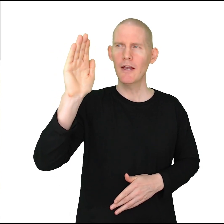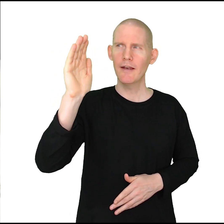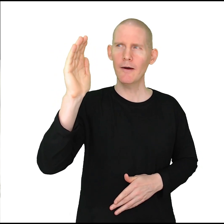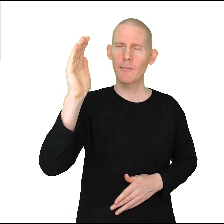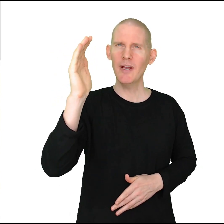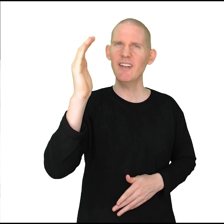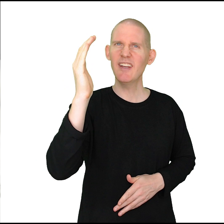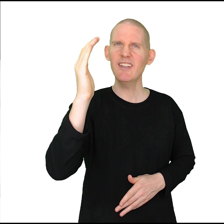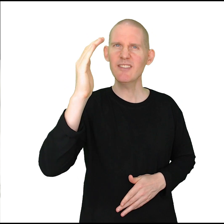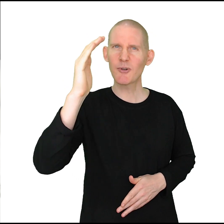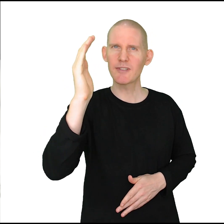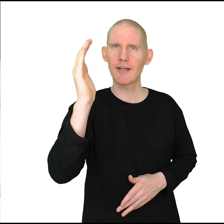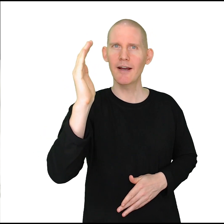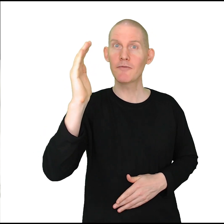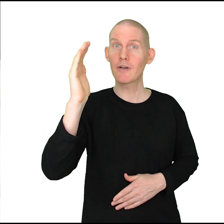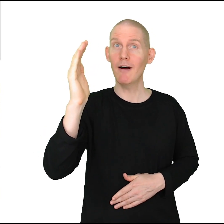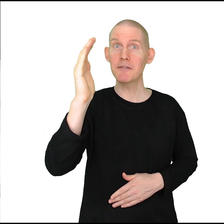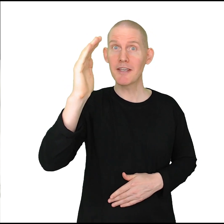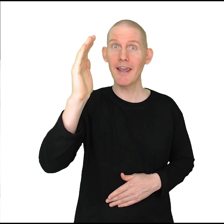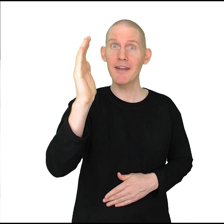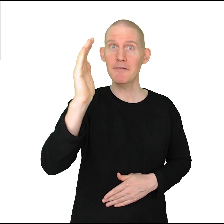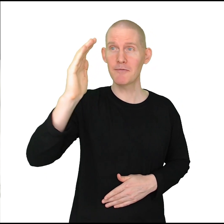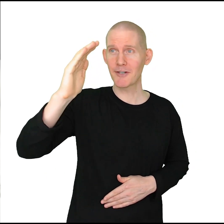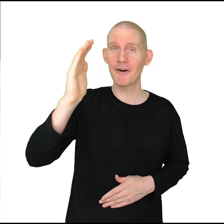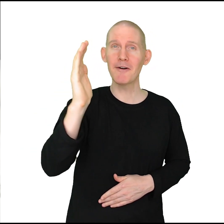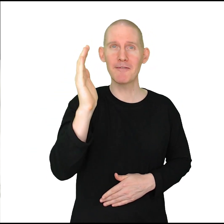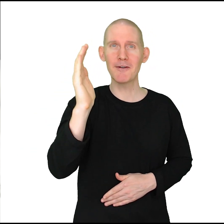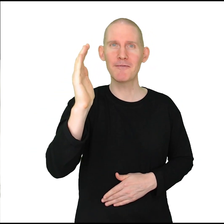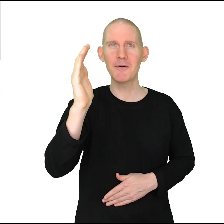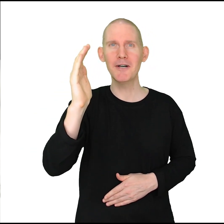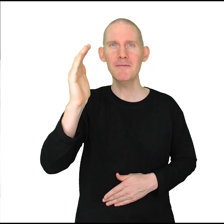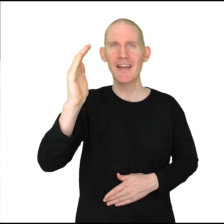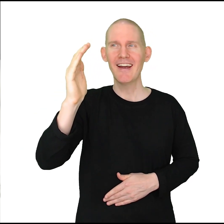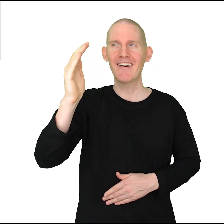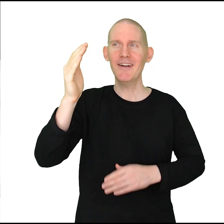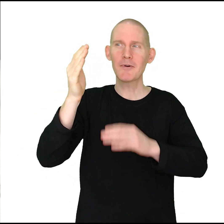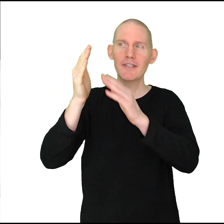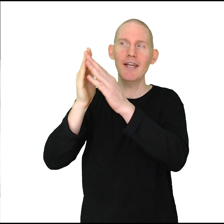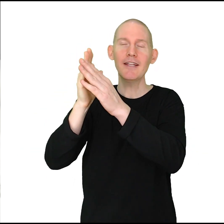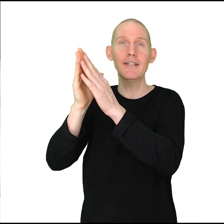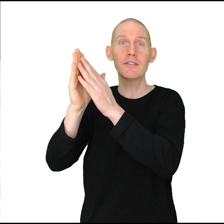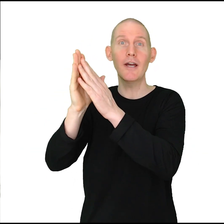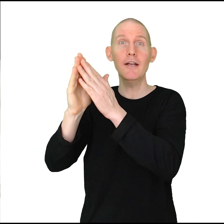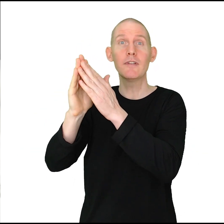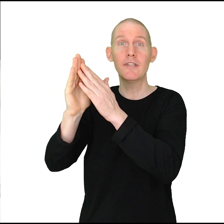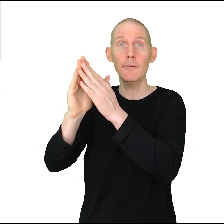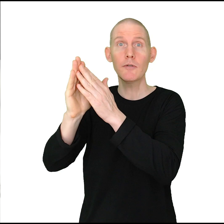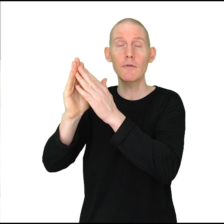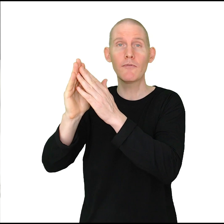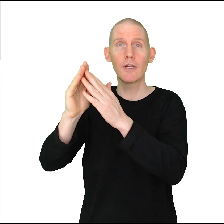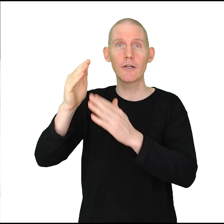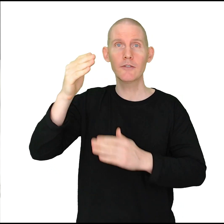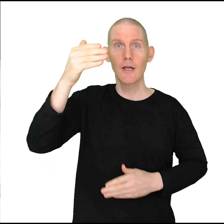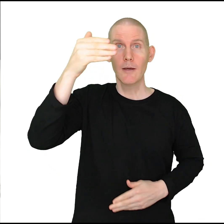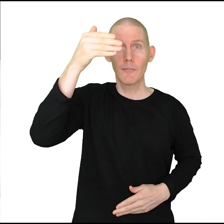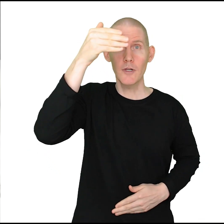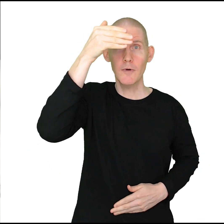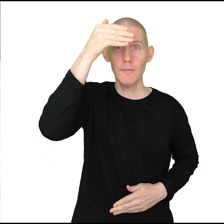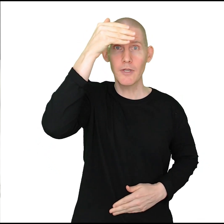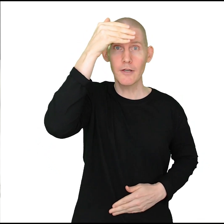Now bend it in so it's kind of concave, curved, if you will. All right, we're going to take the inside of the tips of the fingers, put them up here at